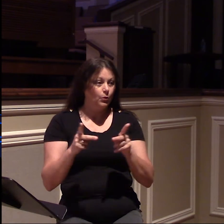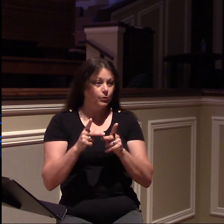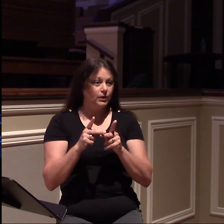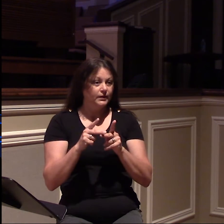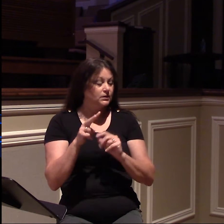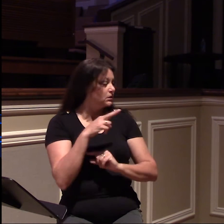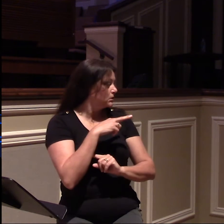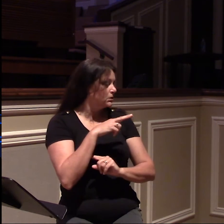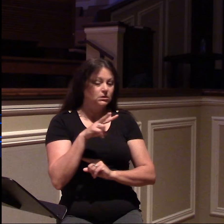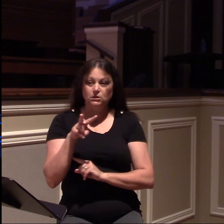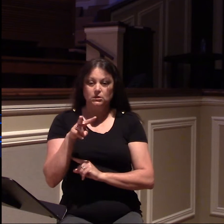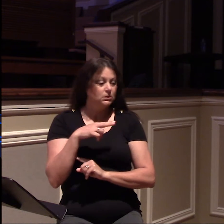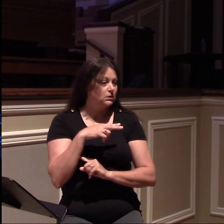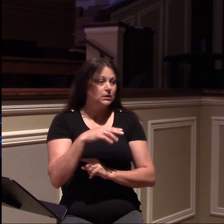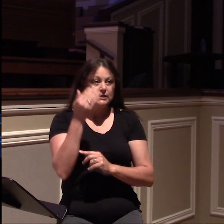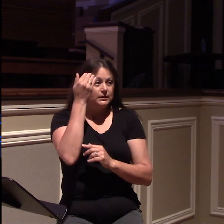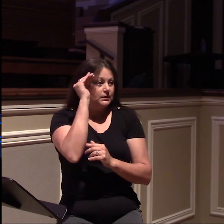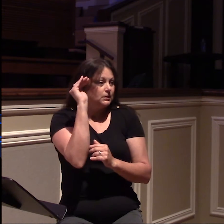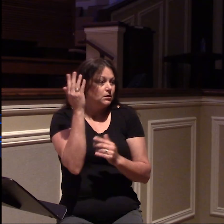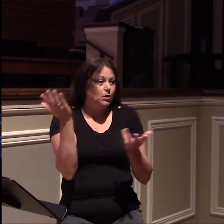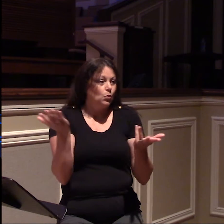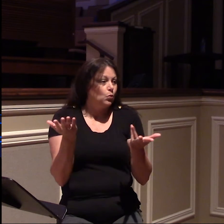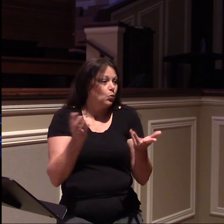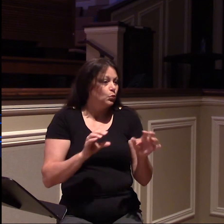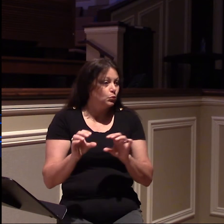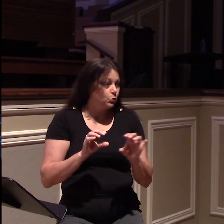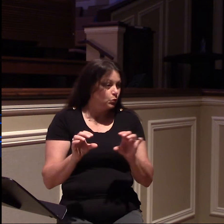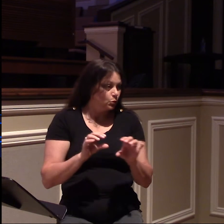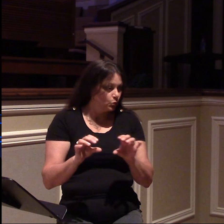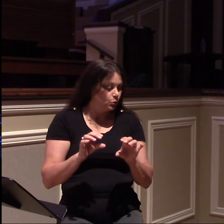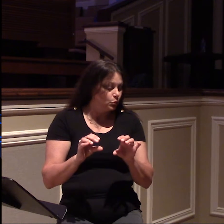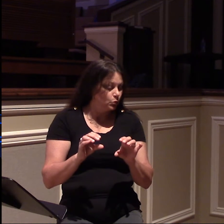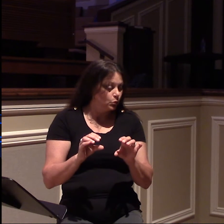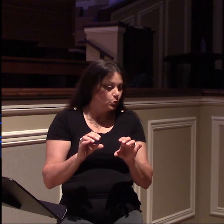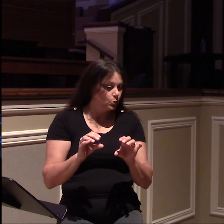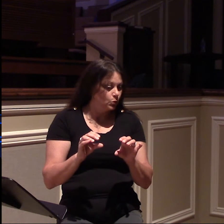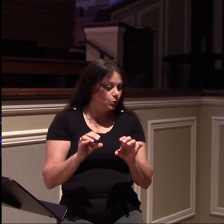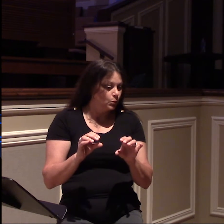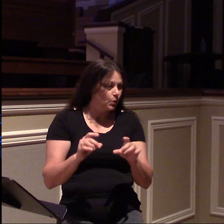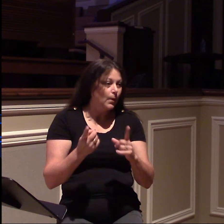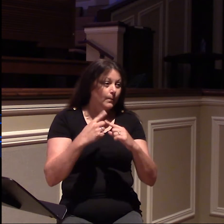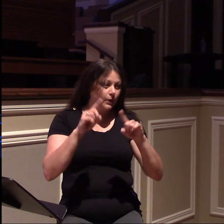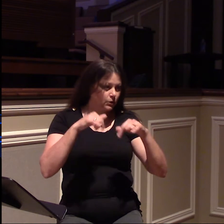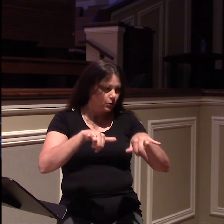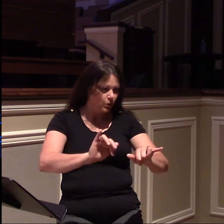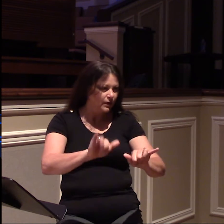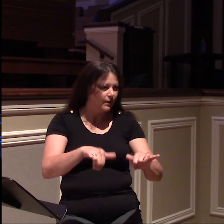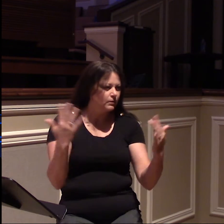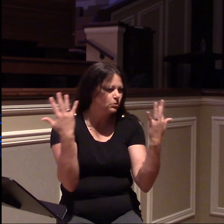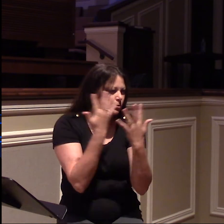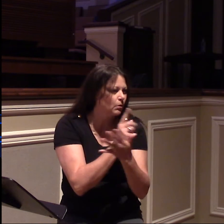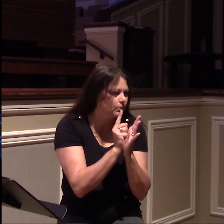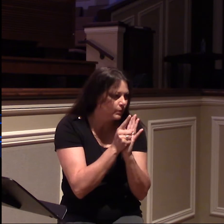enemy that seemed totally unstoppable. But it was in the darkness of this moment